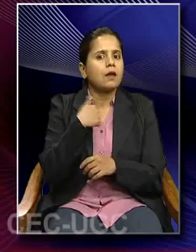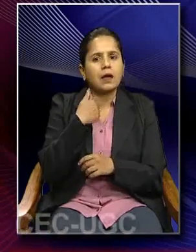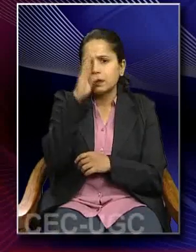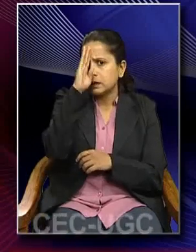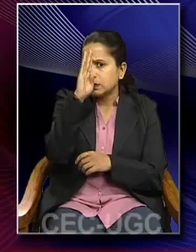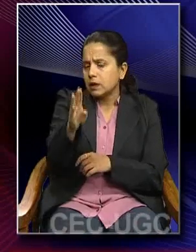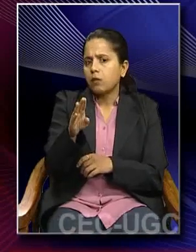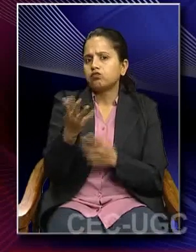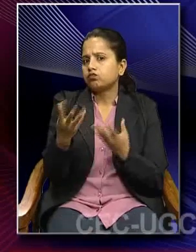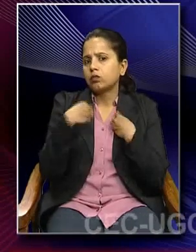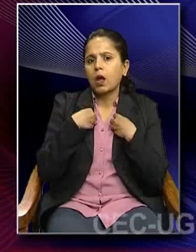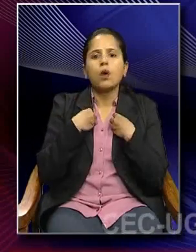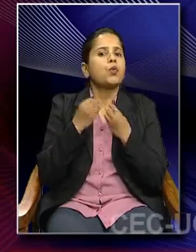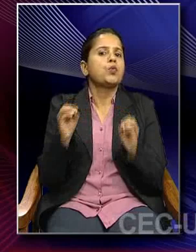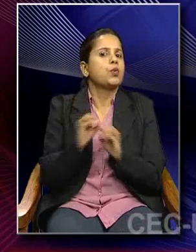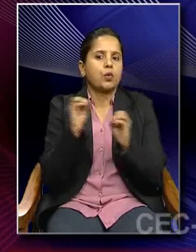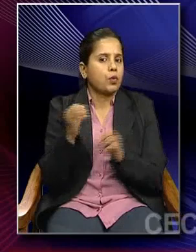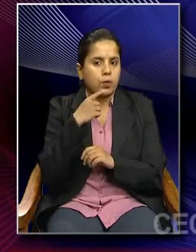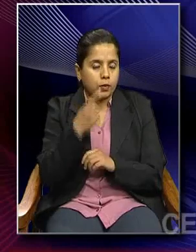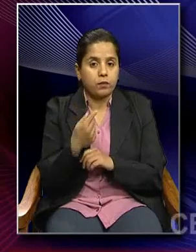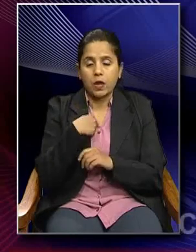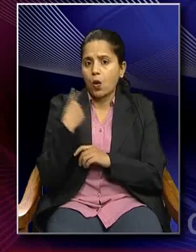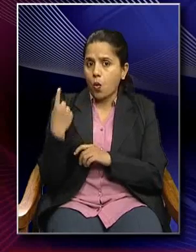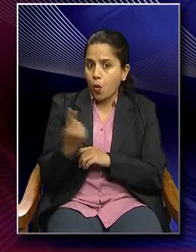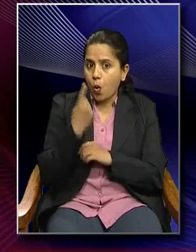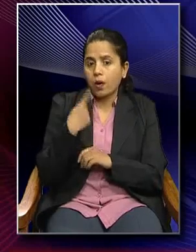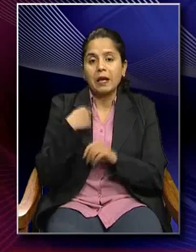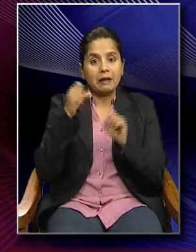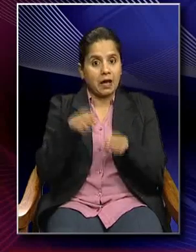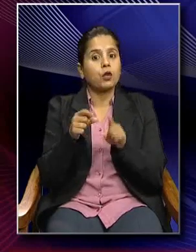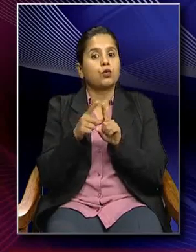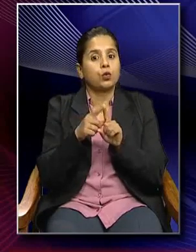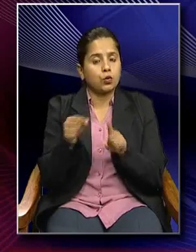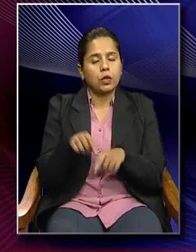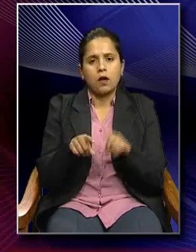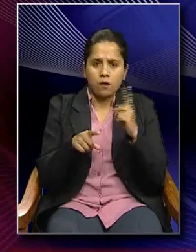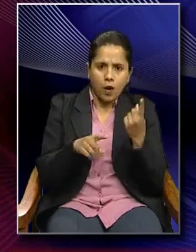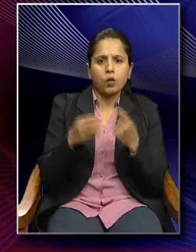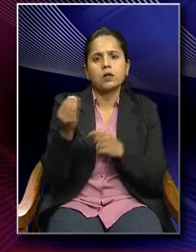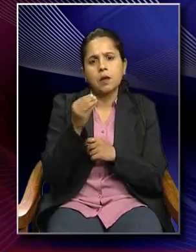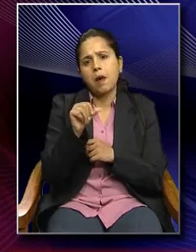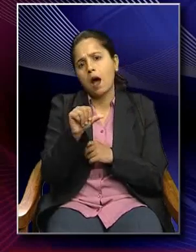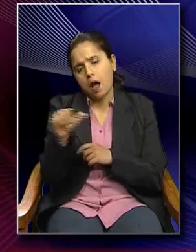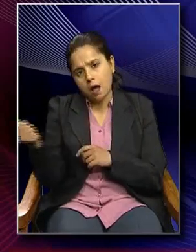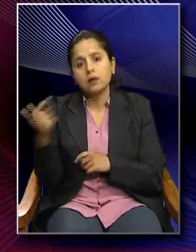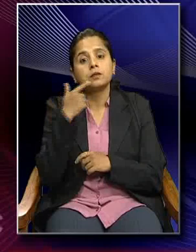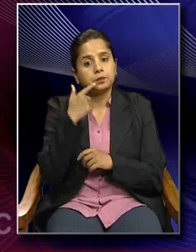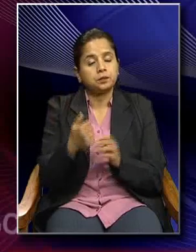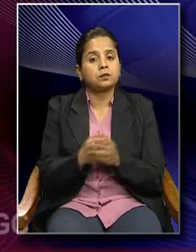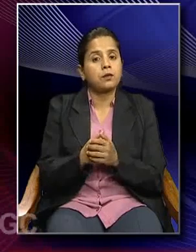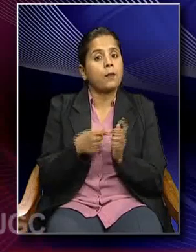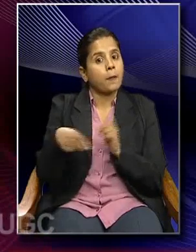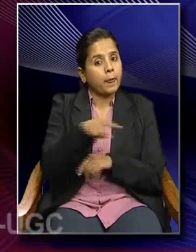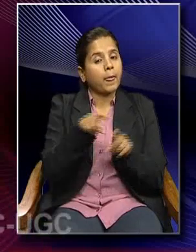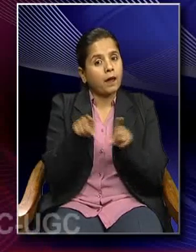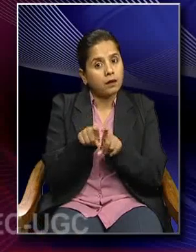directly perceive something. We are only able to perceive one or some aspects, and from that